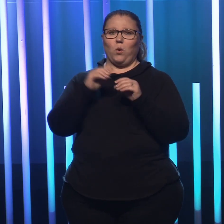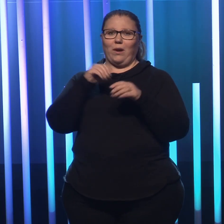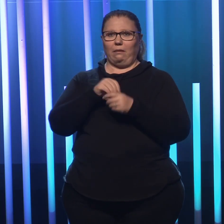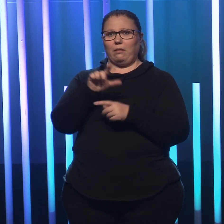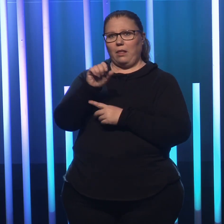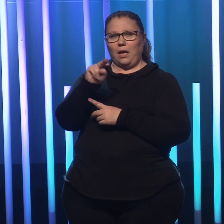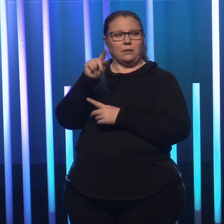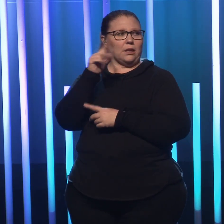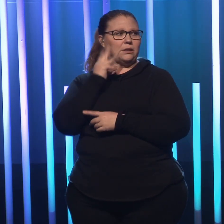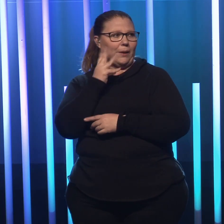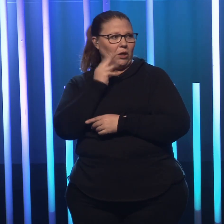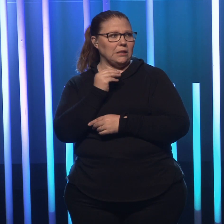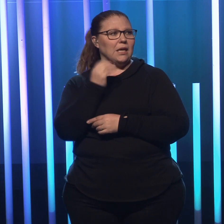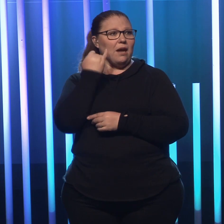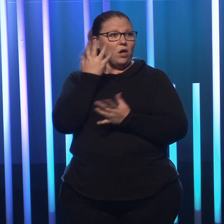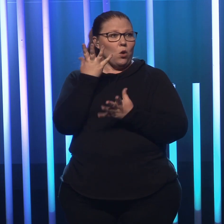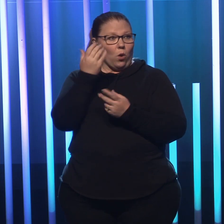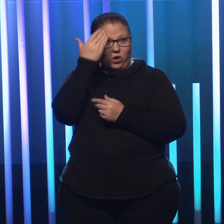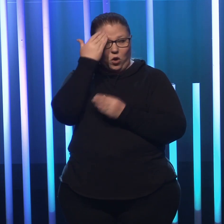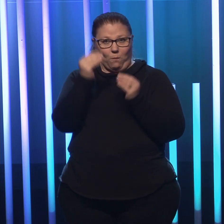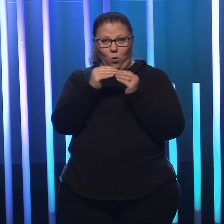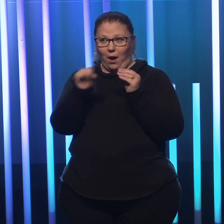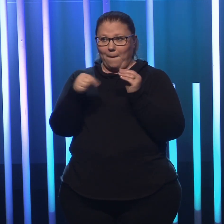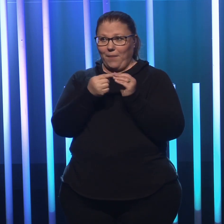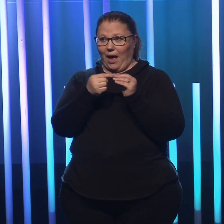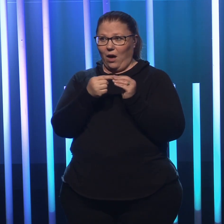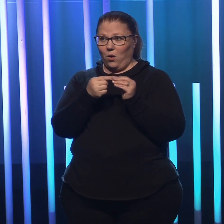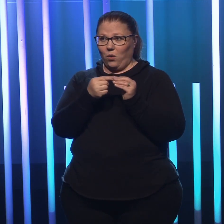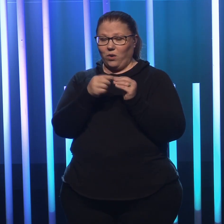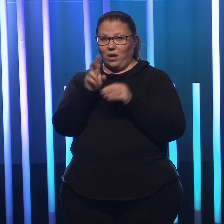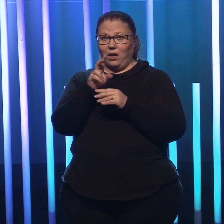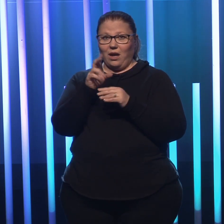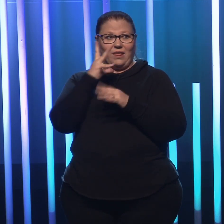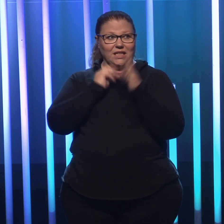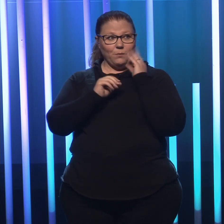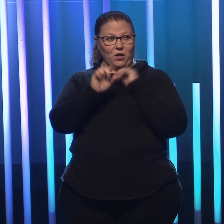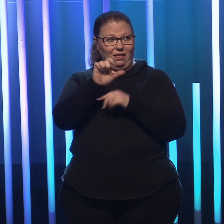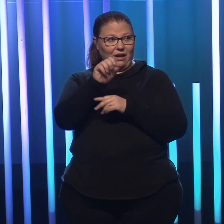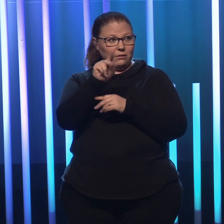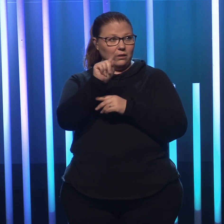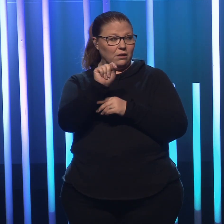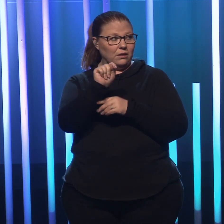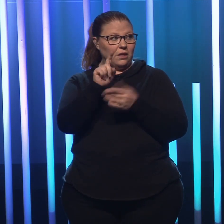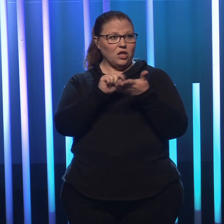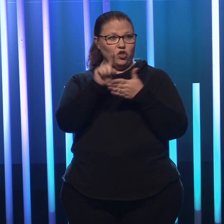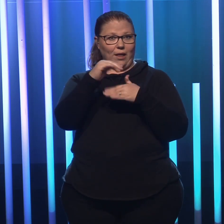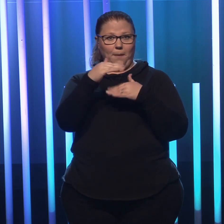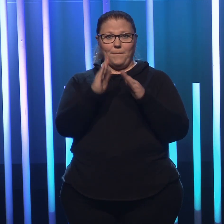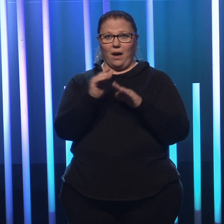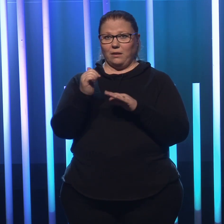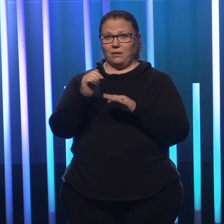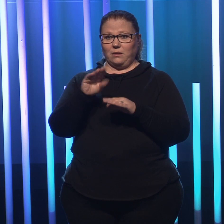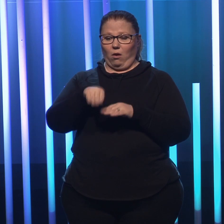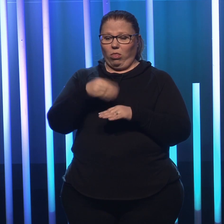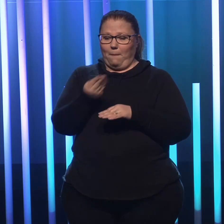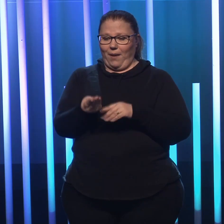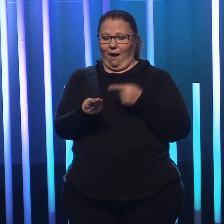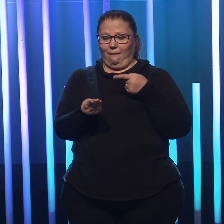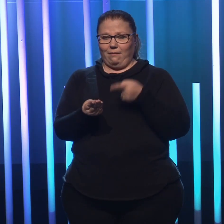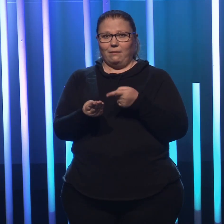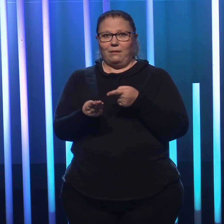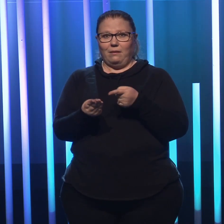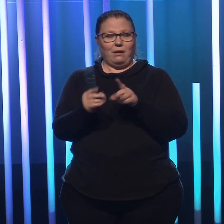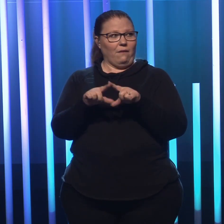So if you want to know more about the journey of Lent, please check that box on the back of your Connect card. We'll send you